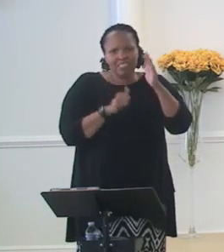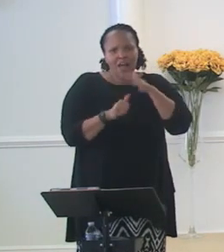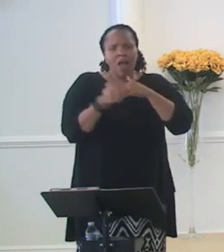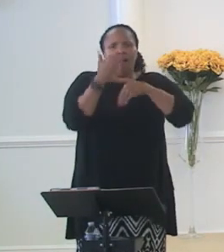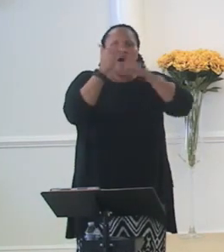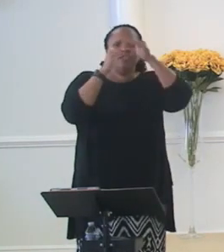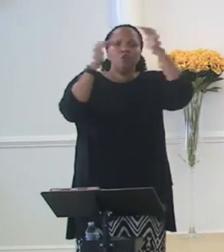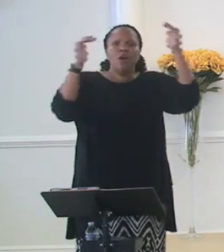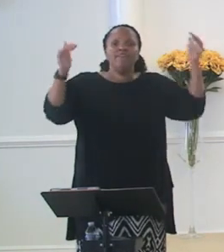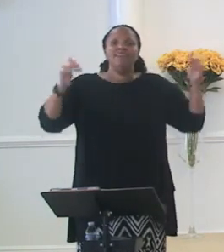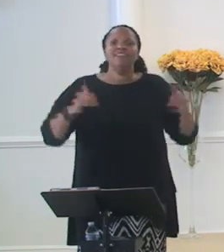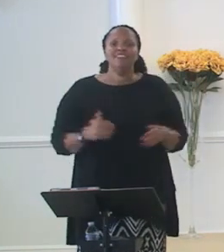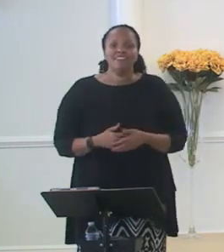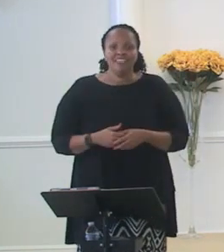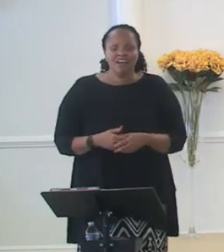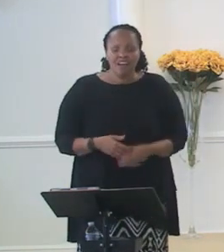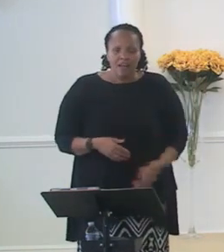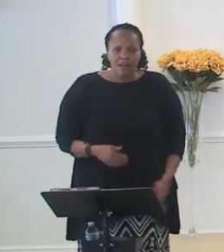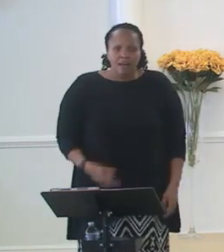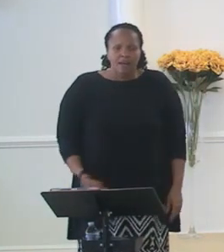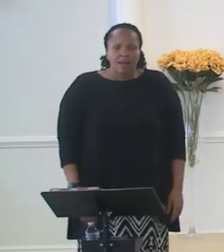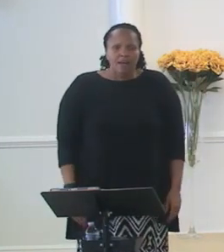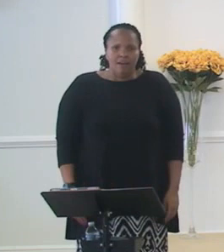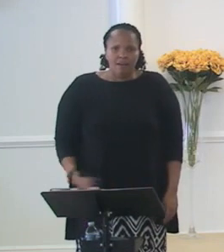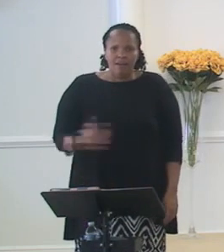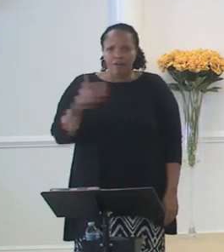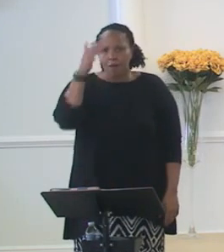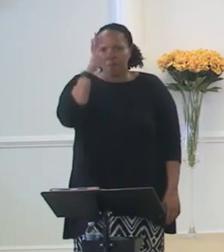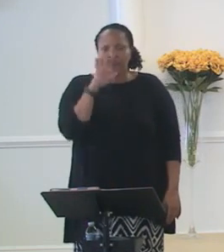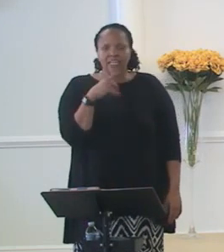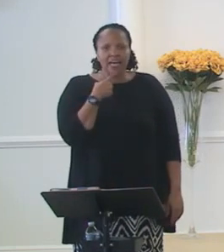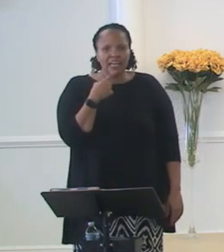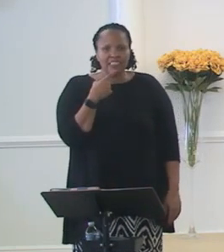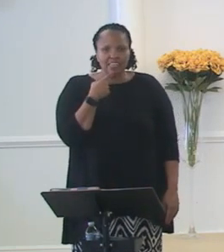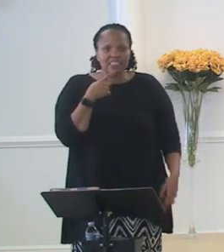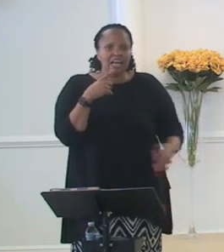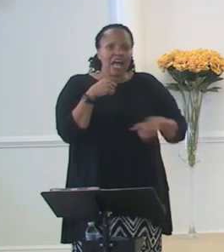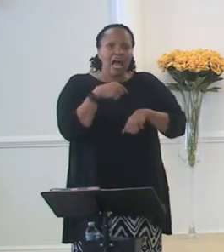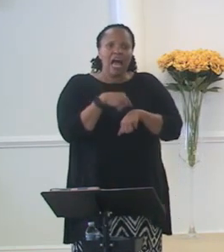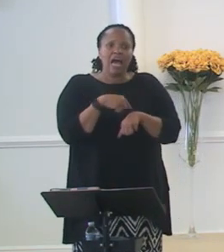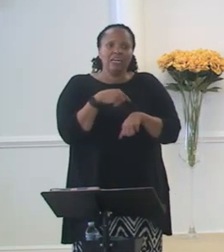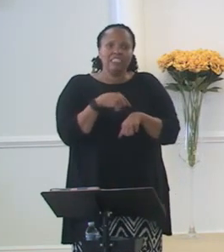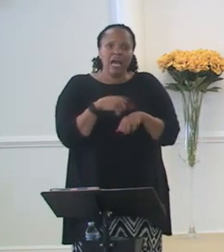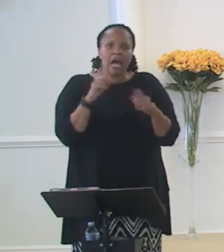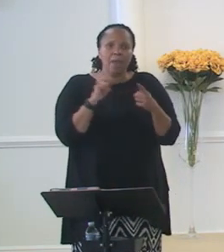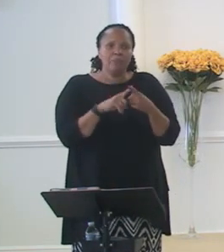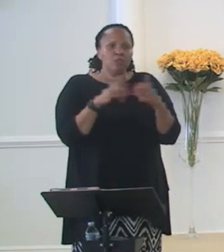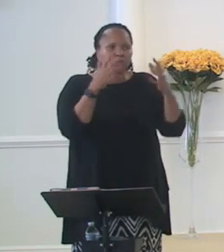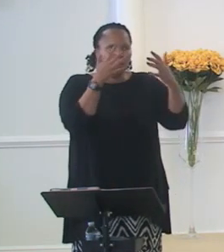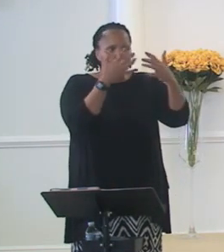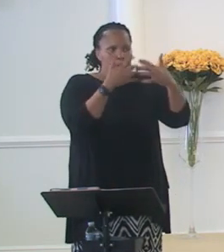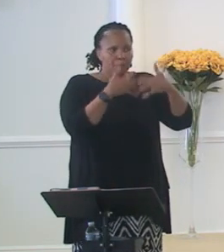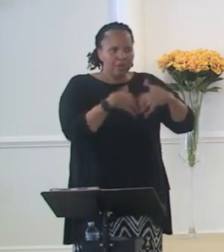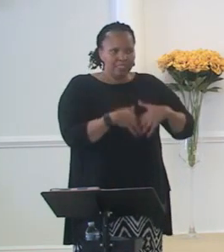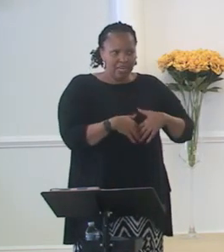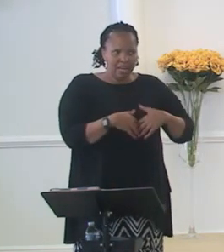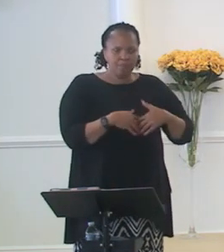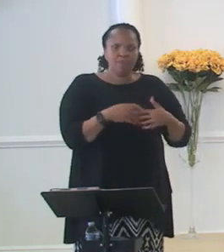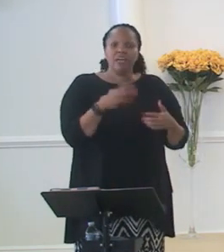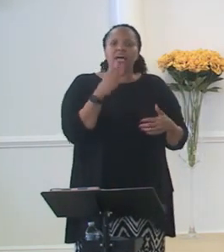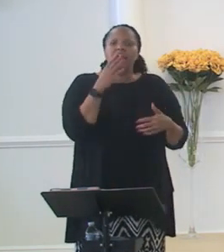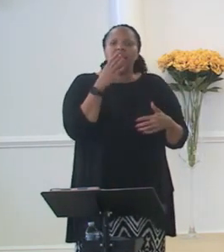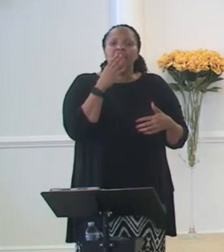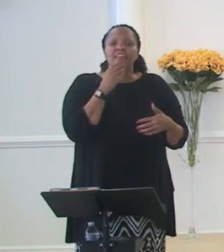heaven. He says, Mr. Scriber, a time to break down, Hebrew word